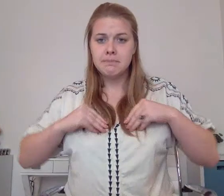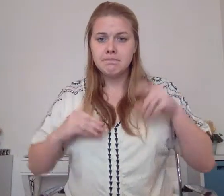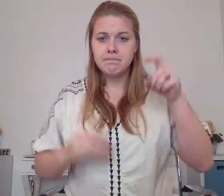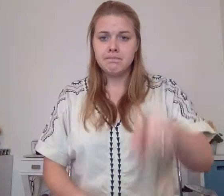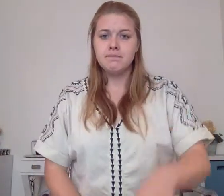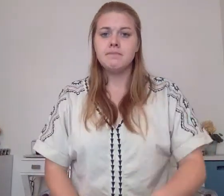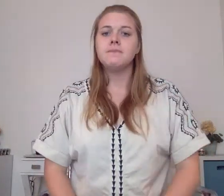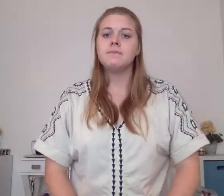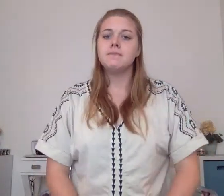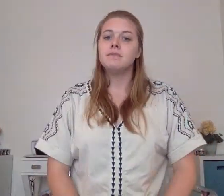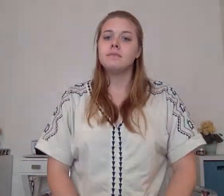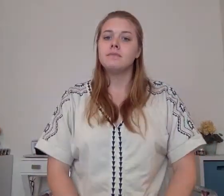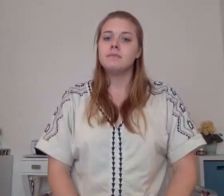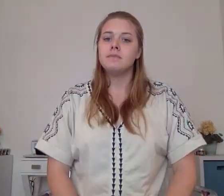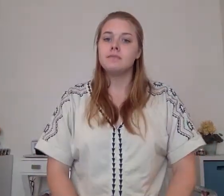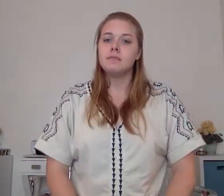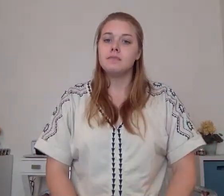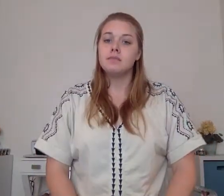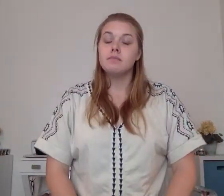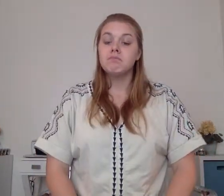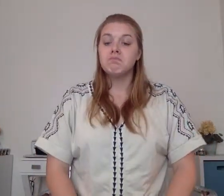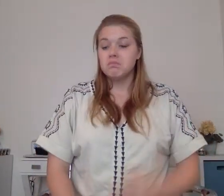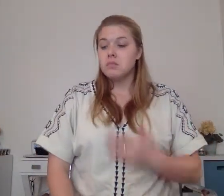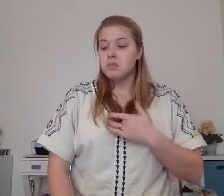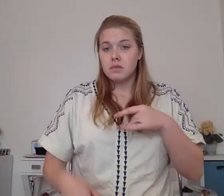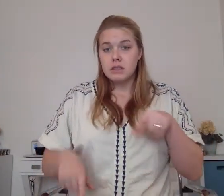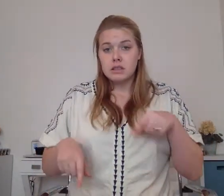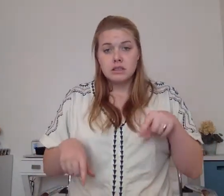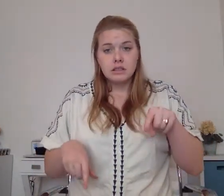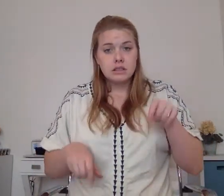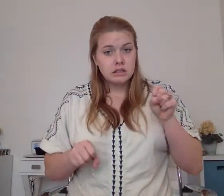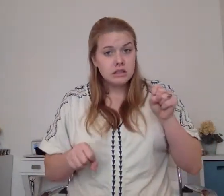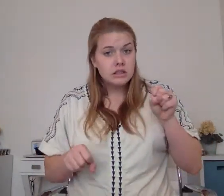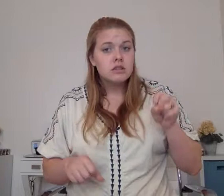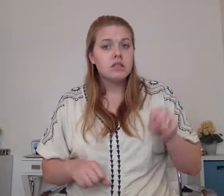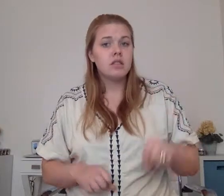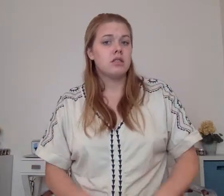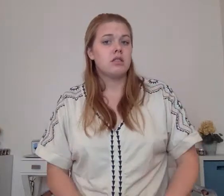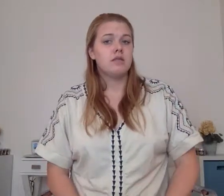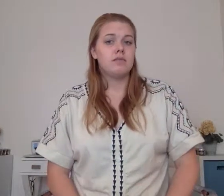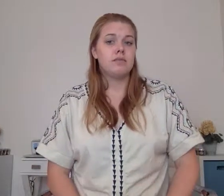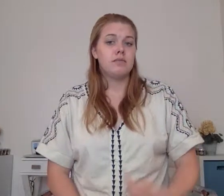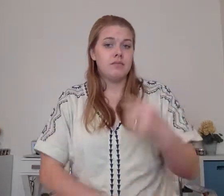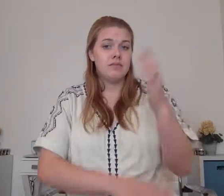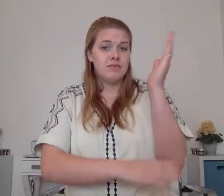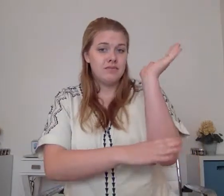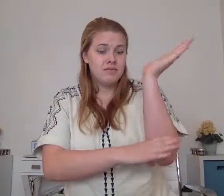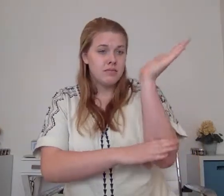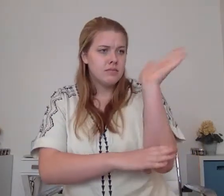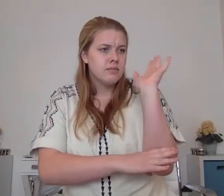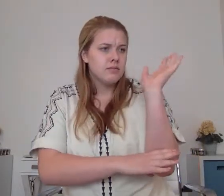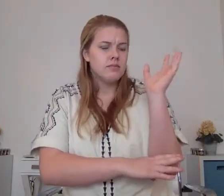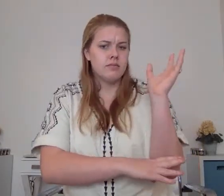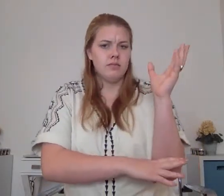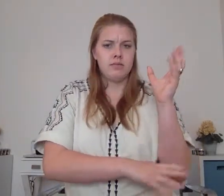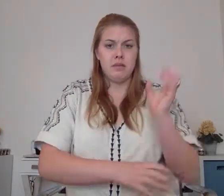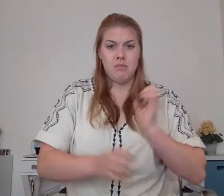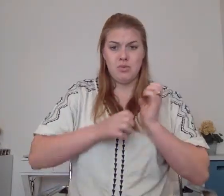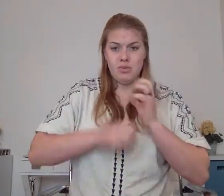And although I'm no stranger to anxieties, and although I'm talking here about the power of emotions, I do know the